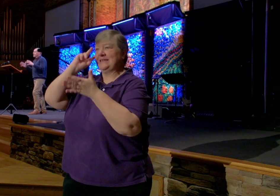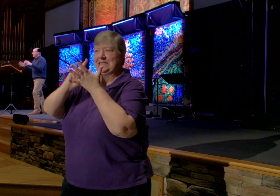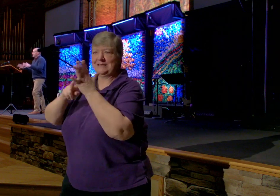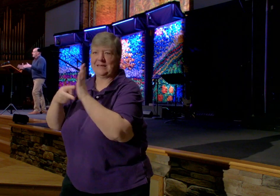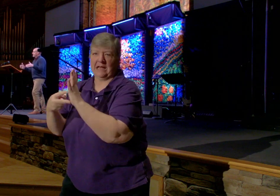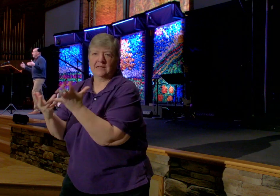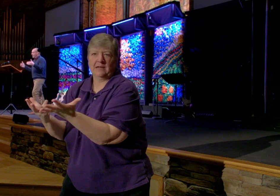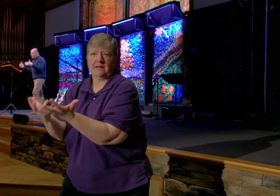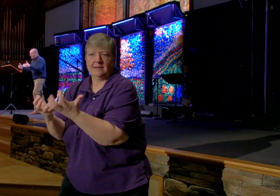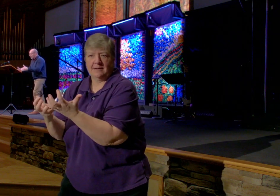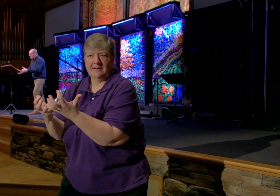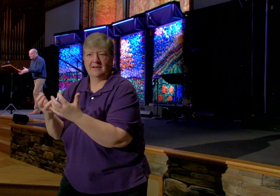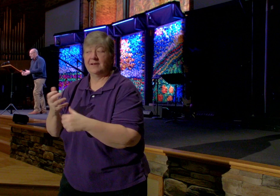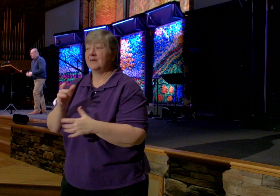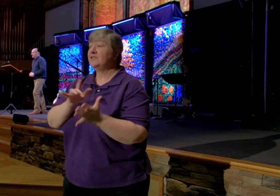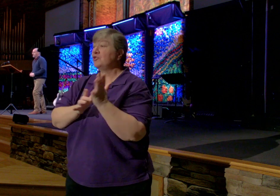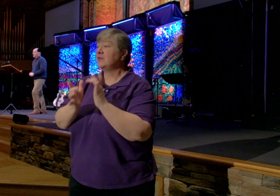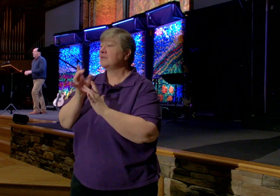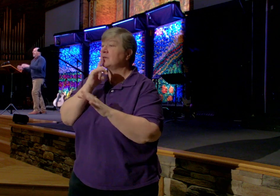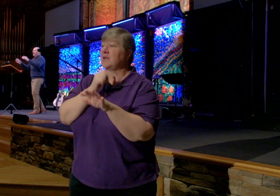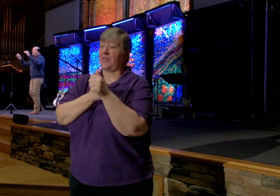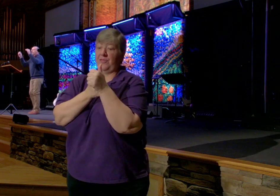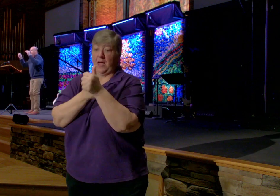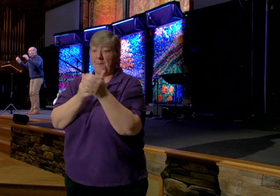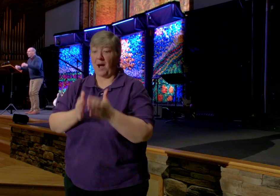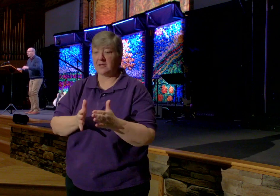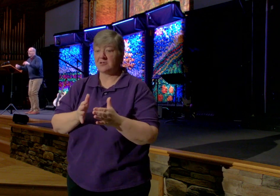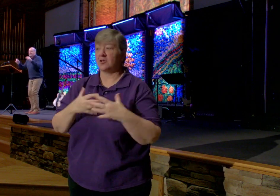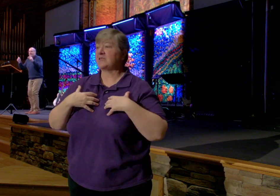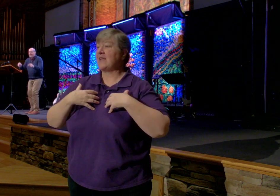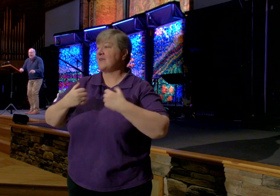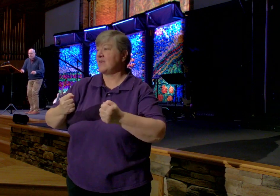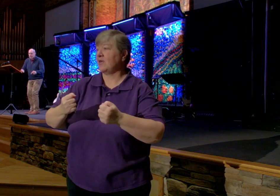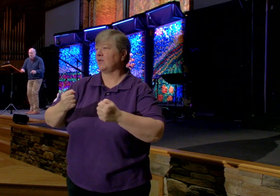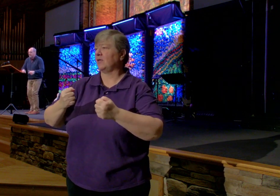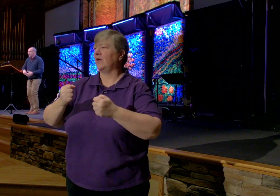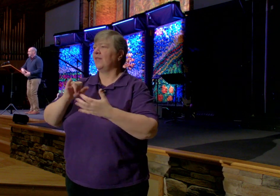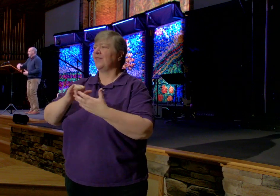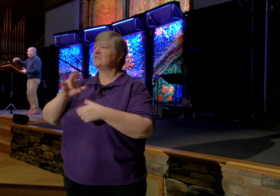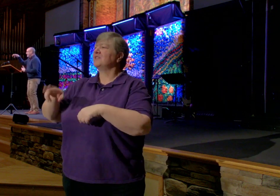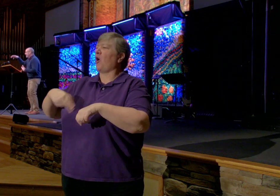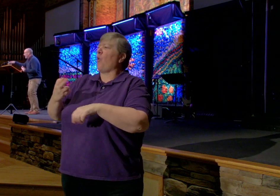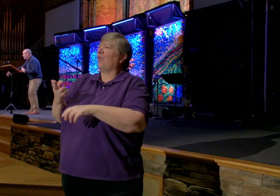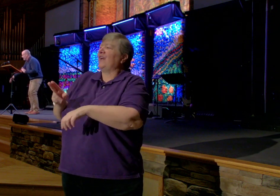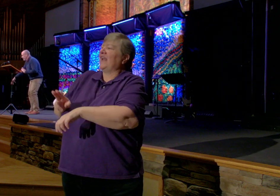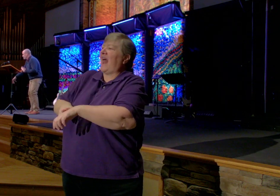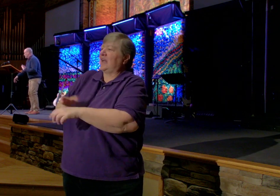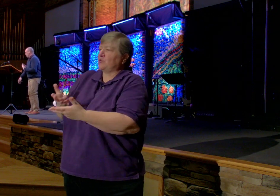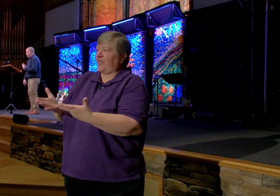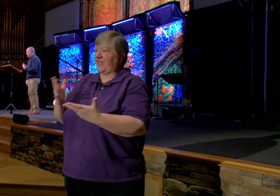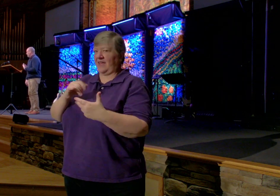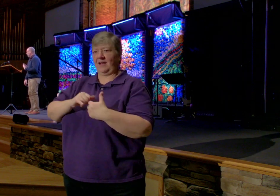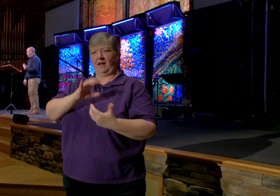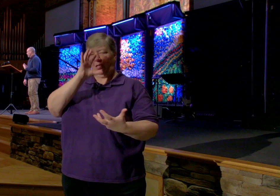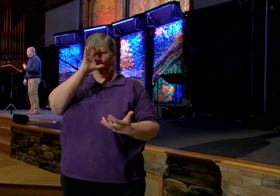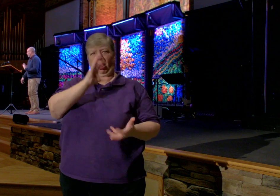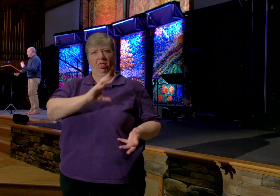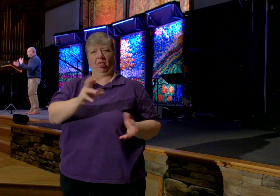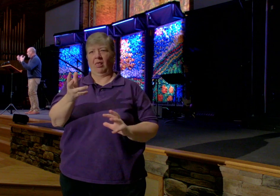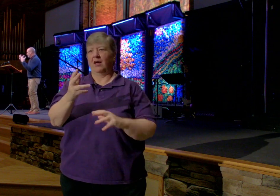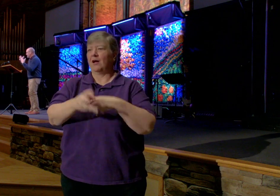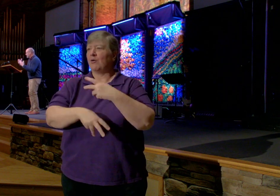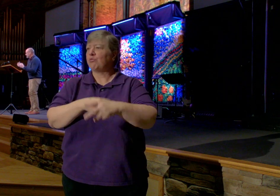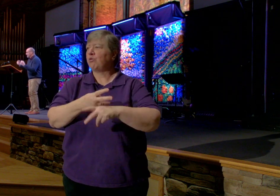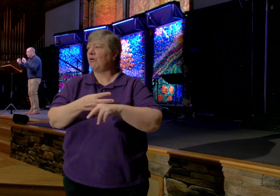to be. Jesus and the apostles' healings are the only natural things in an unnatural